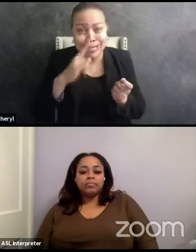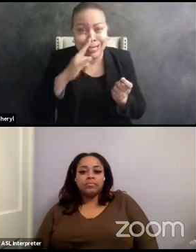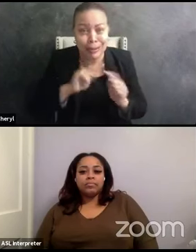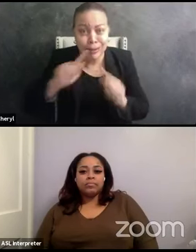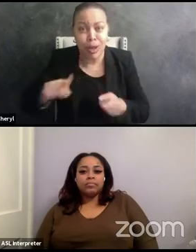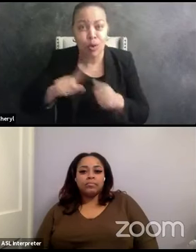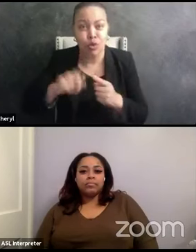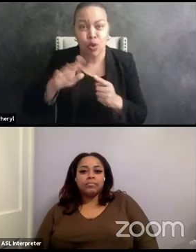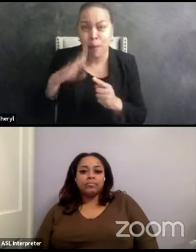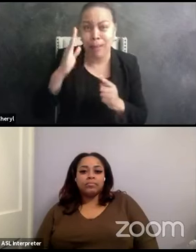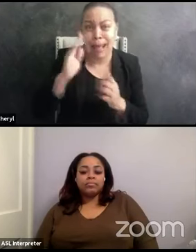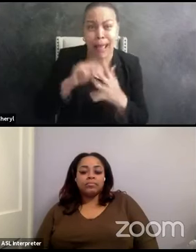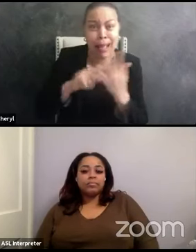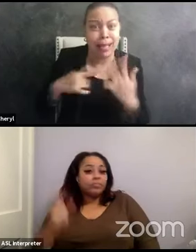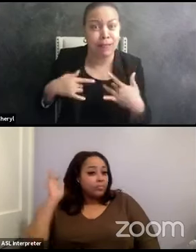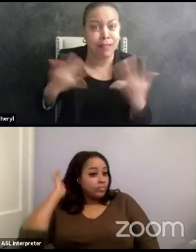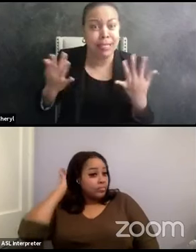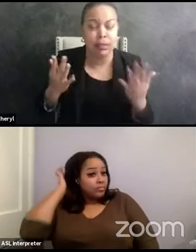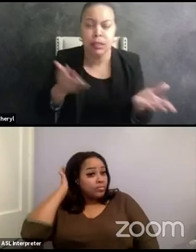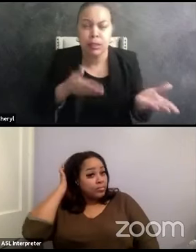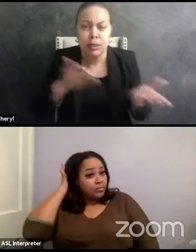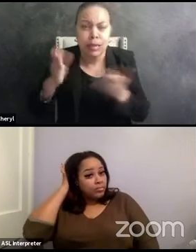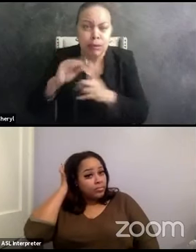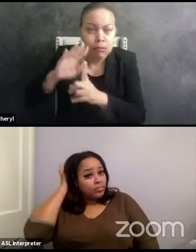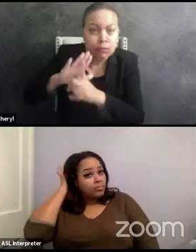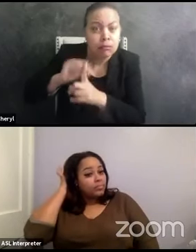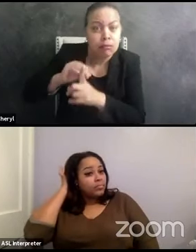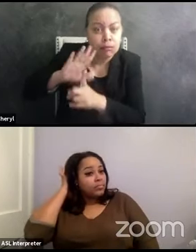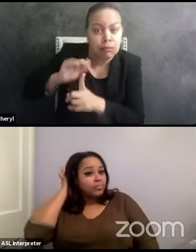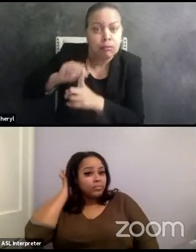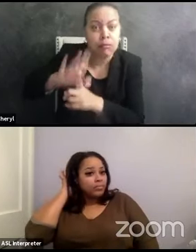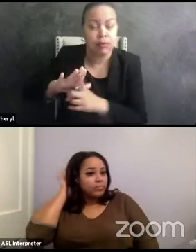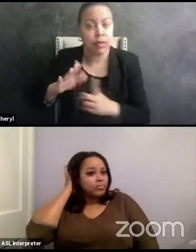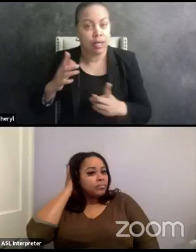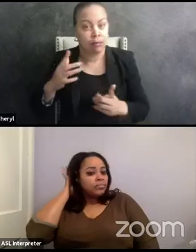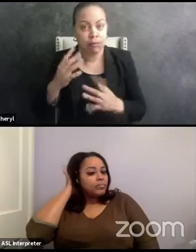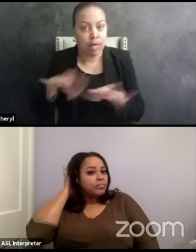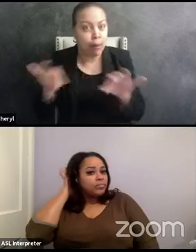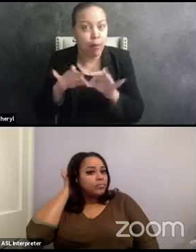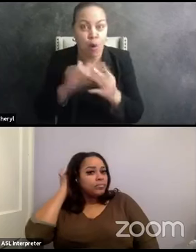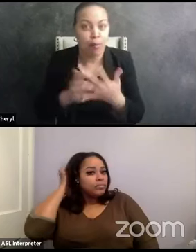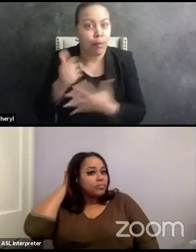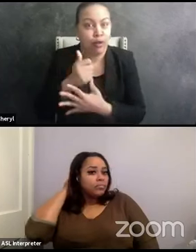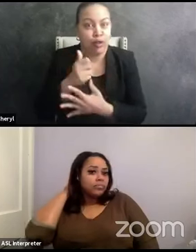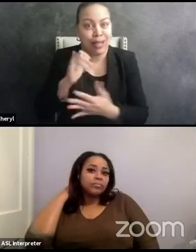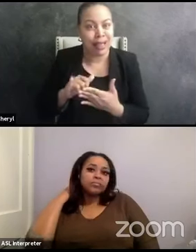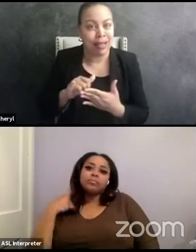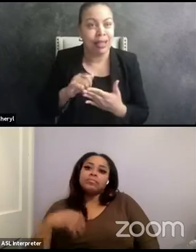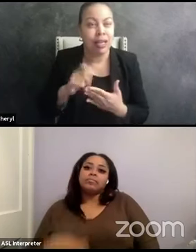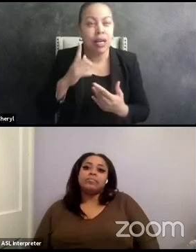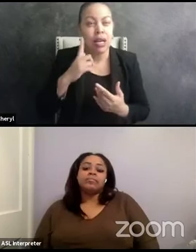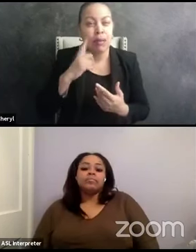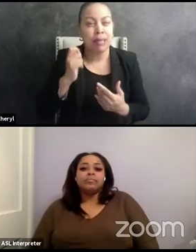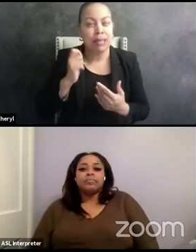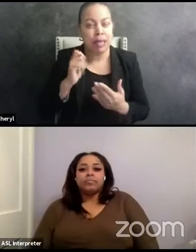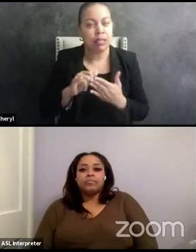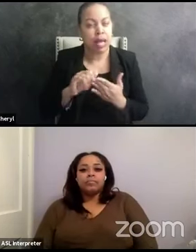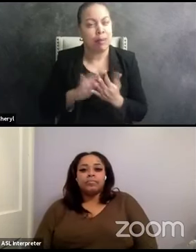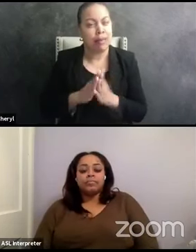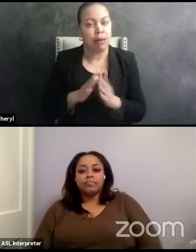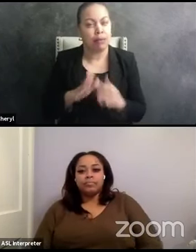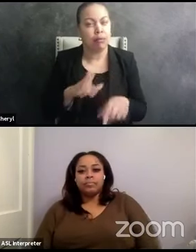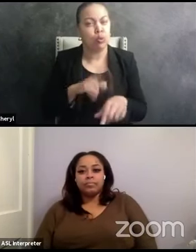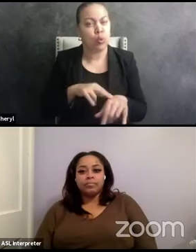Black thing that you can, like, take them and let them know, like, we are prioritizing that, because you're not only